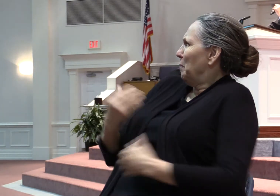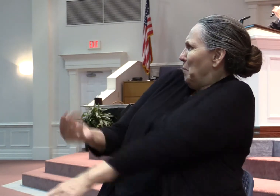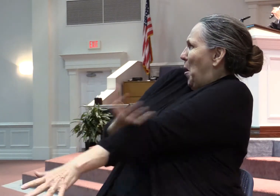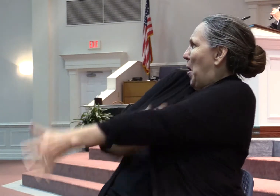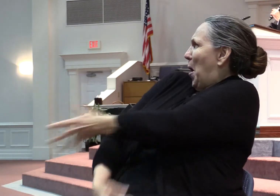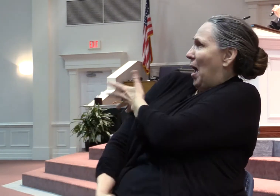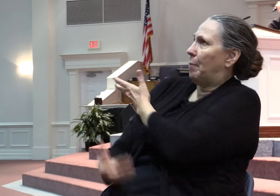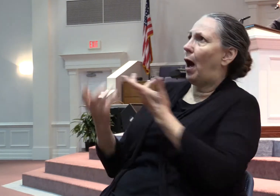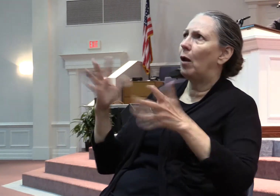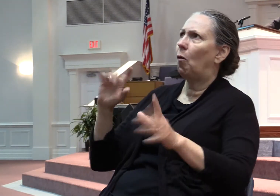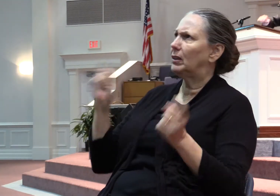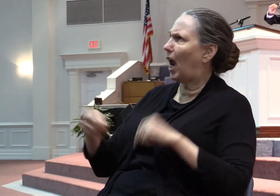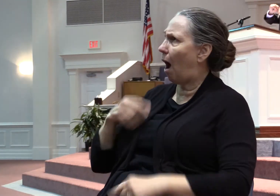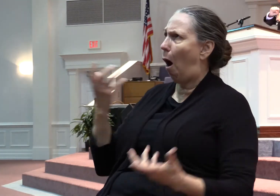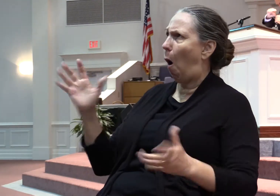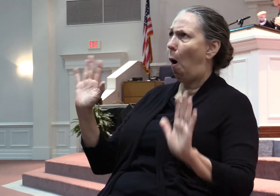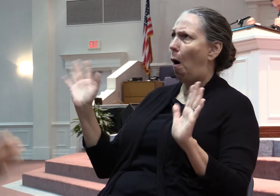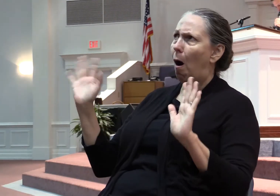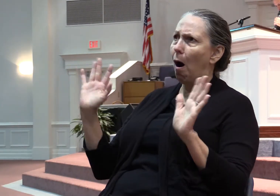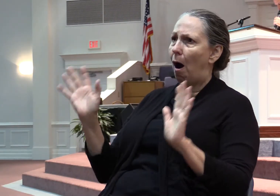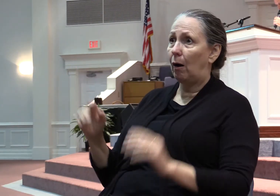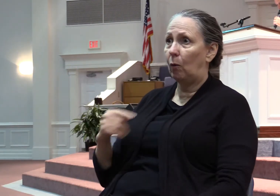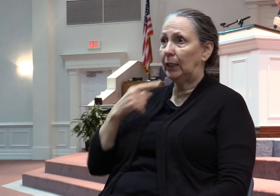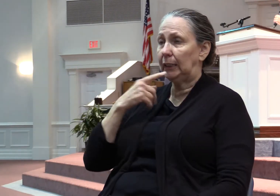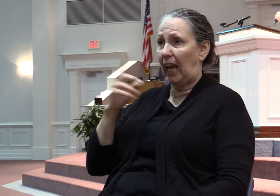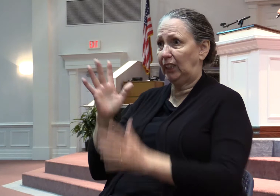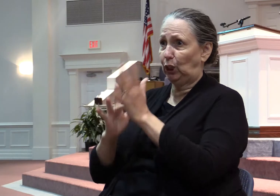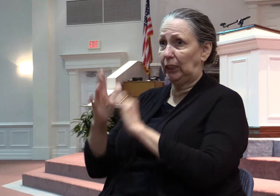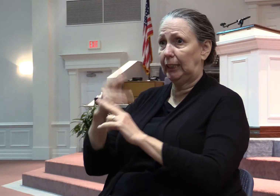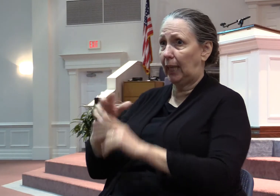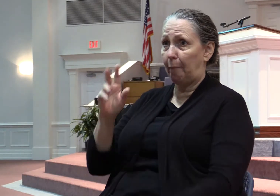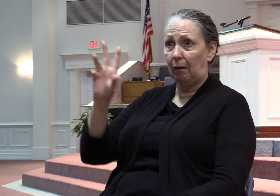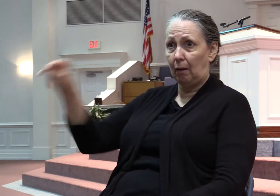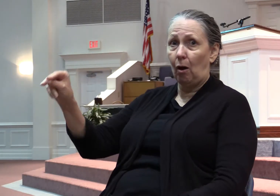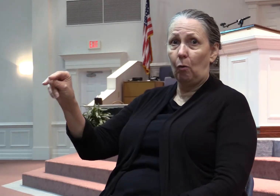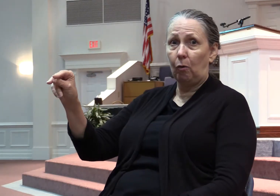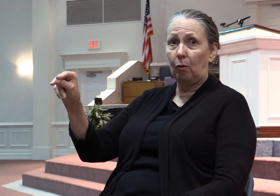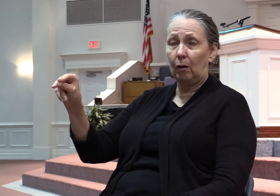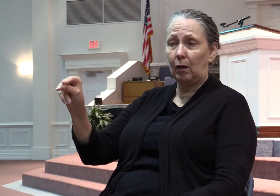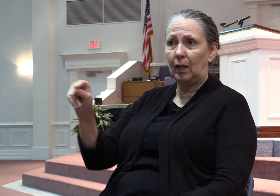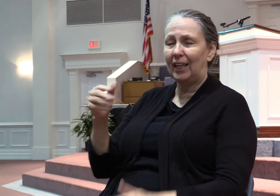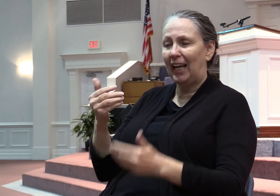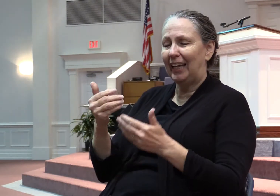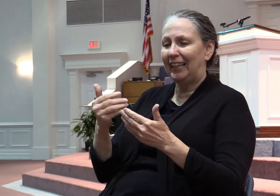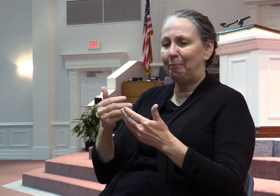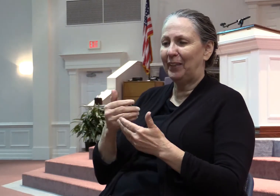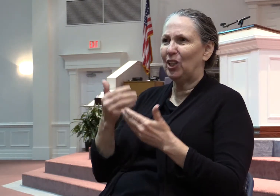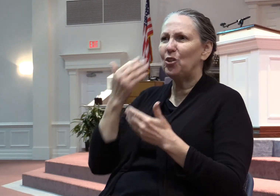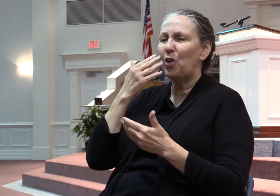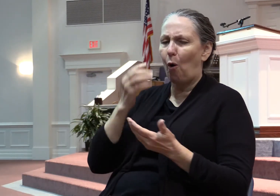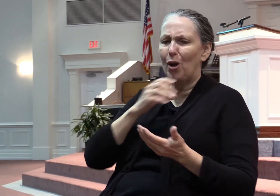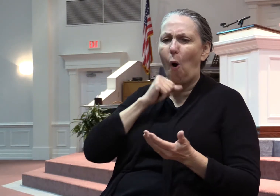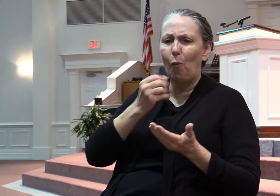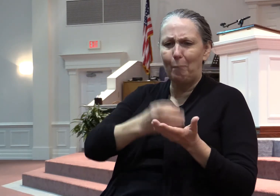want to change. And we gotta rebuke that spirit. Neither do men put new wine into old